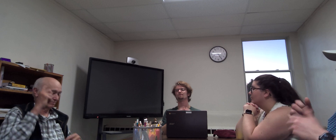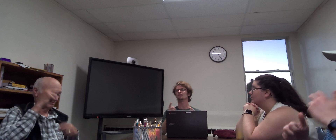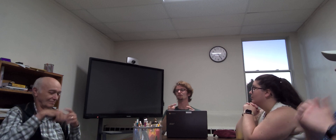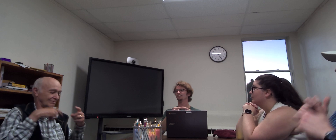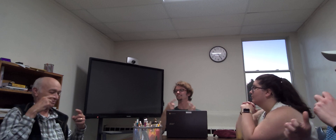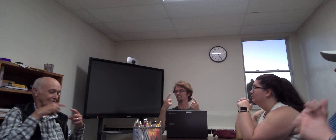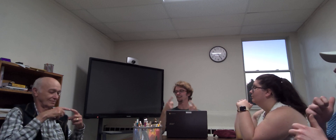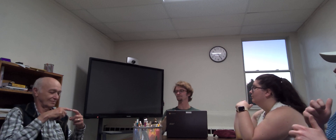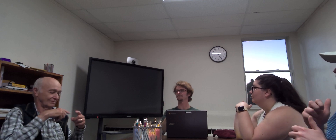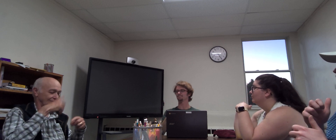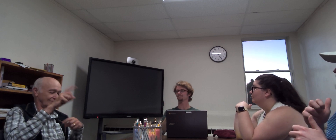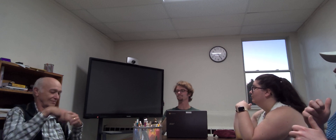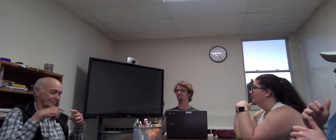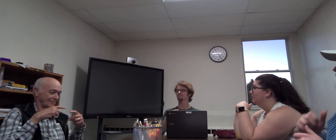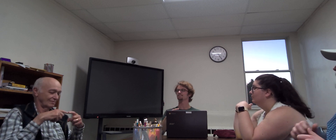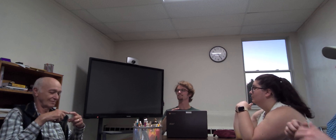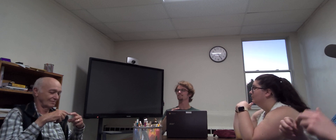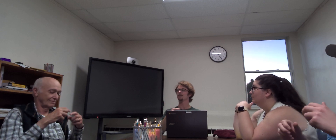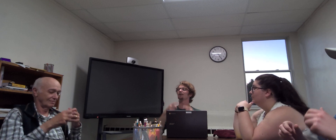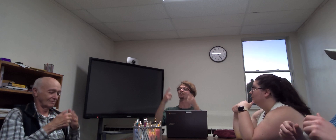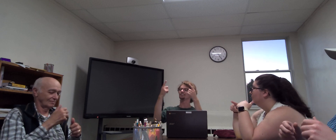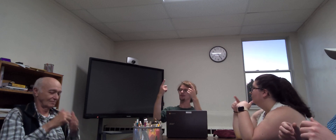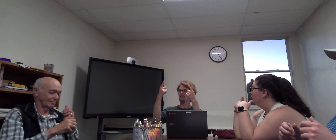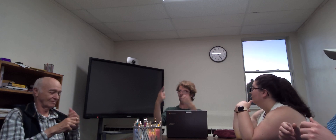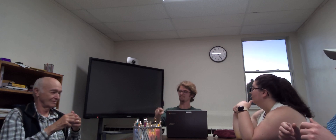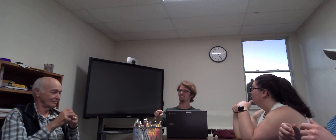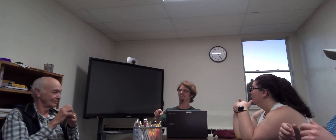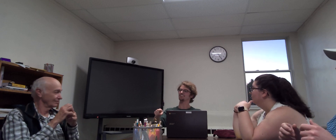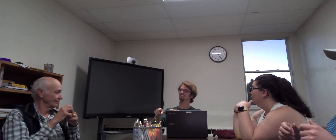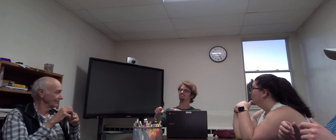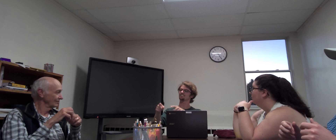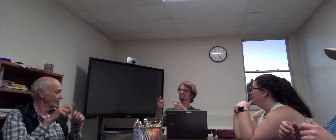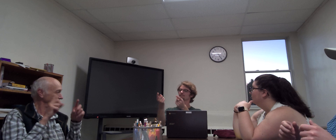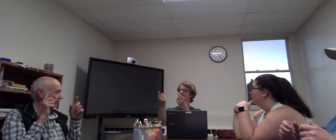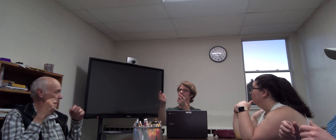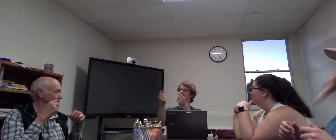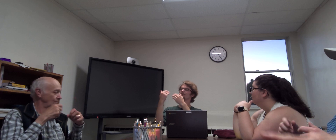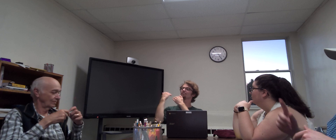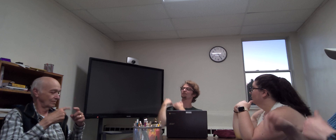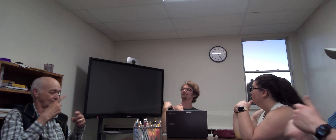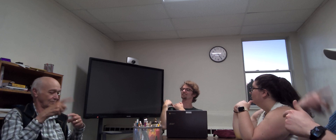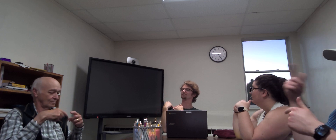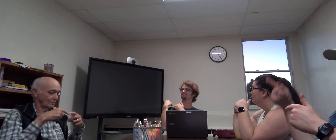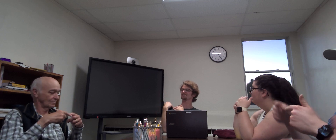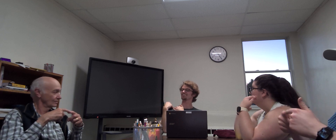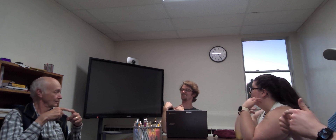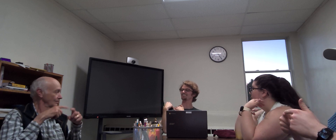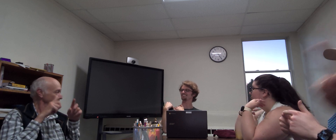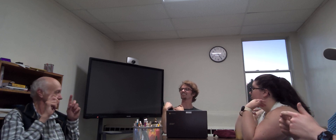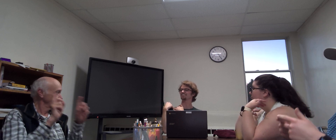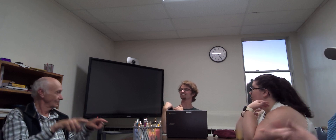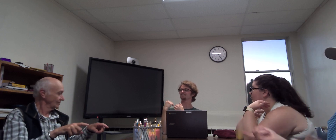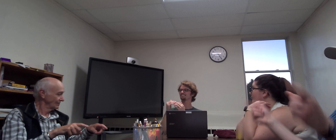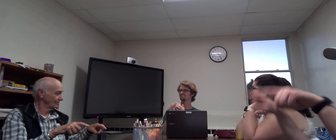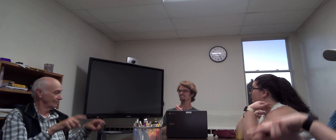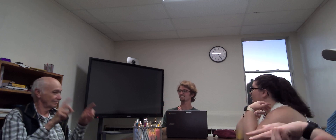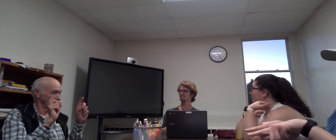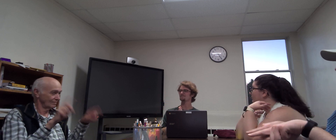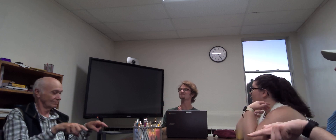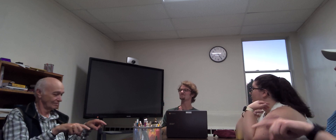When did it happen? Oh, We're gonna do happen like this. Oh. Responsible. Oh, looks like that. responsible. Yeah. Oh.